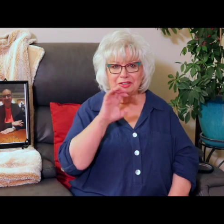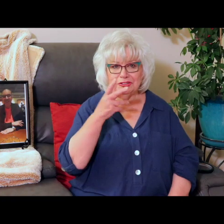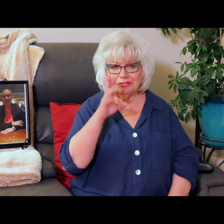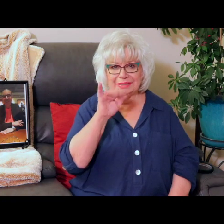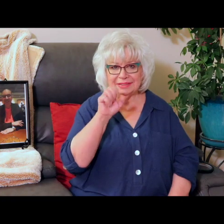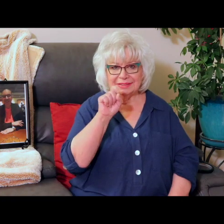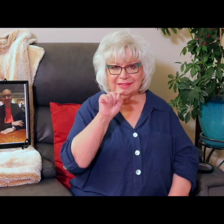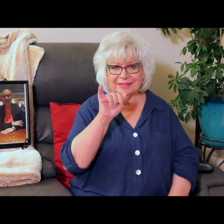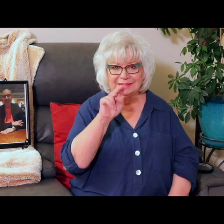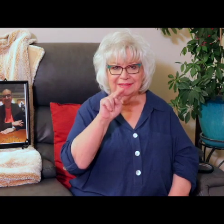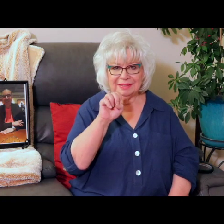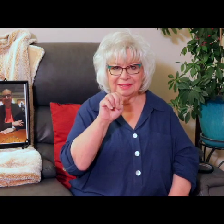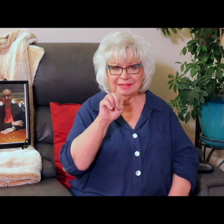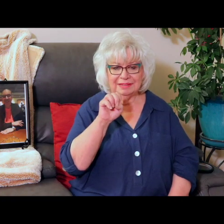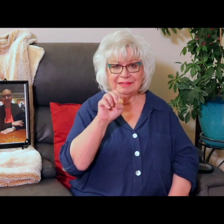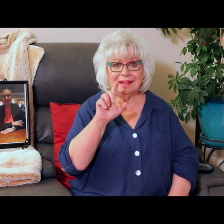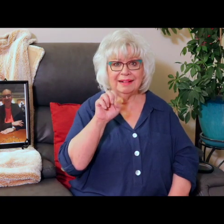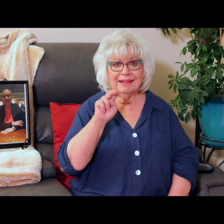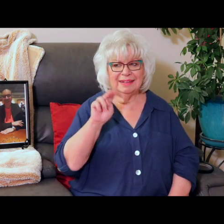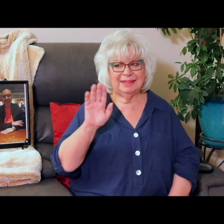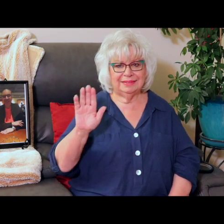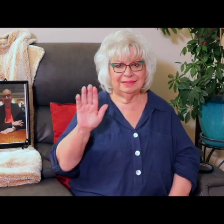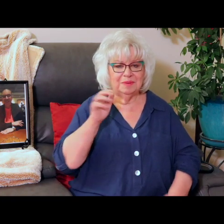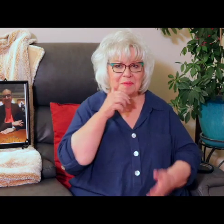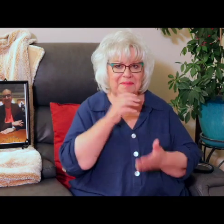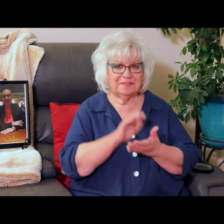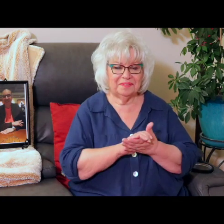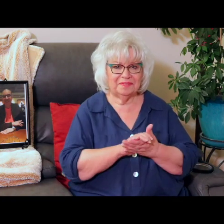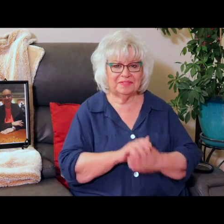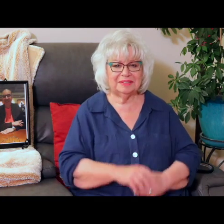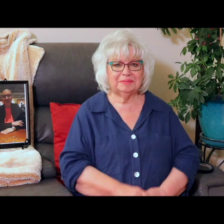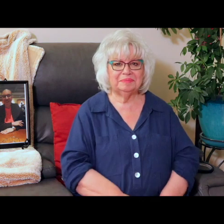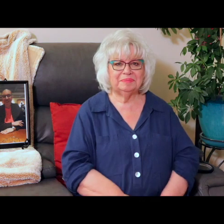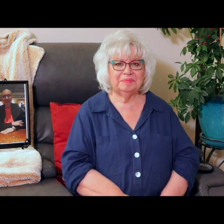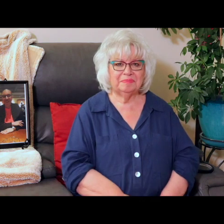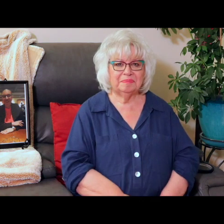Hello, my name is Christine. I'm Len's wife.